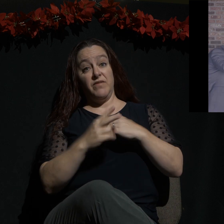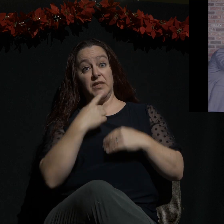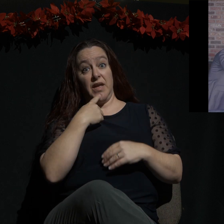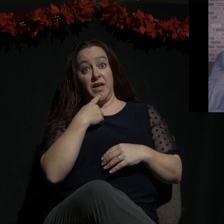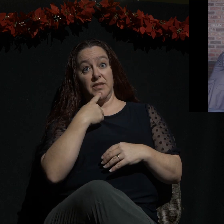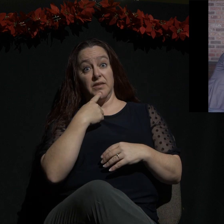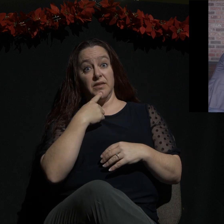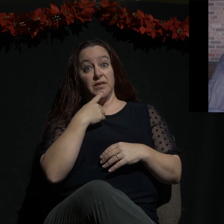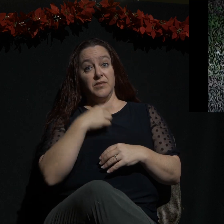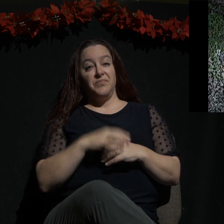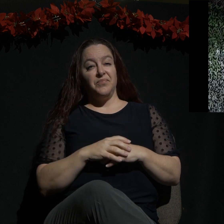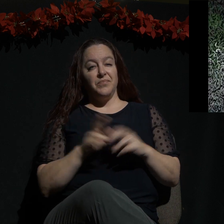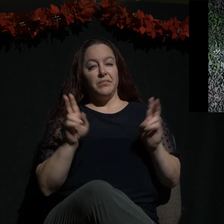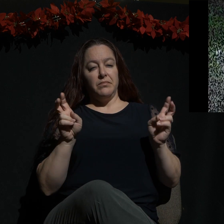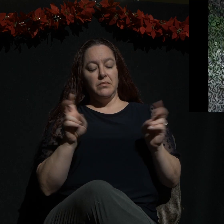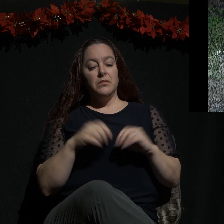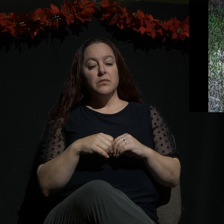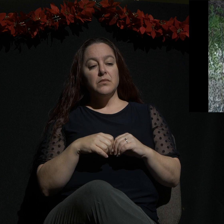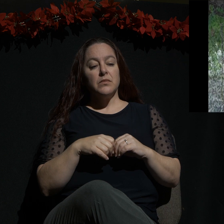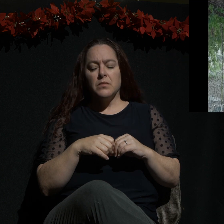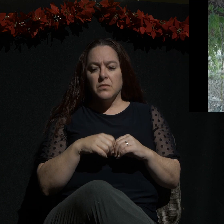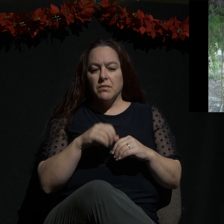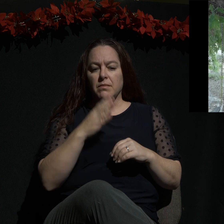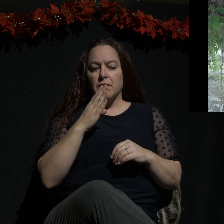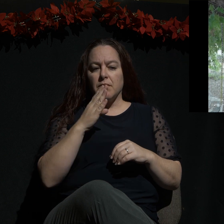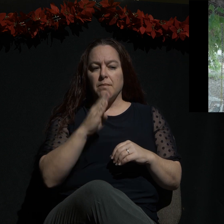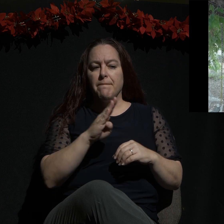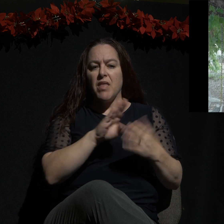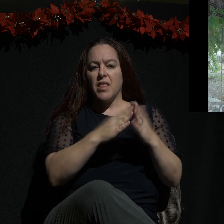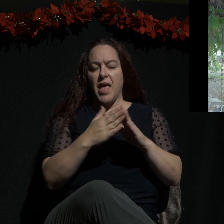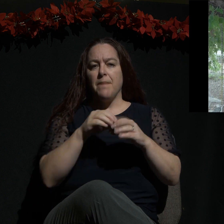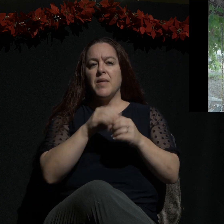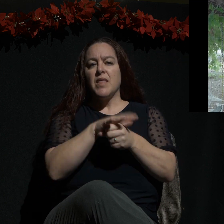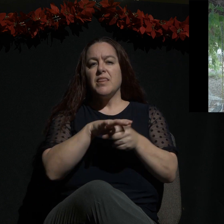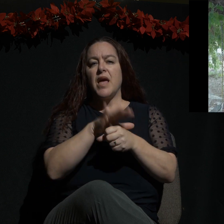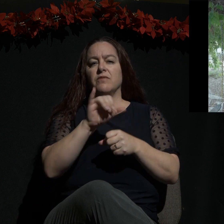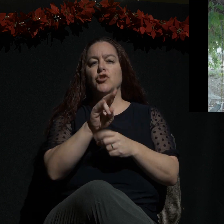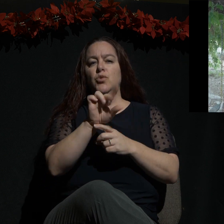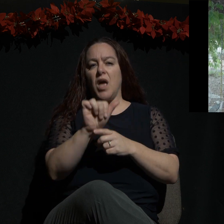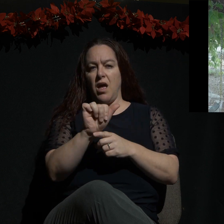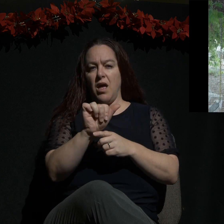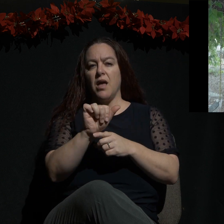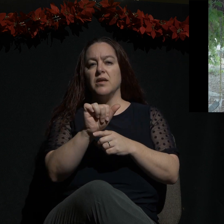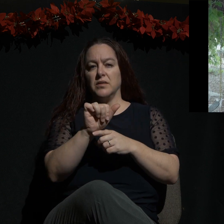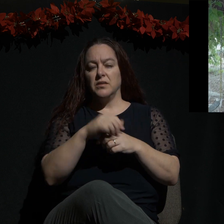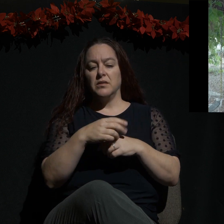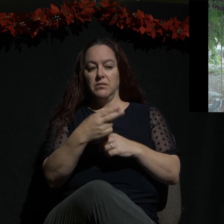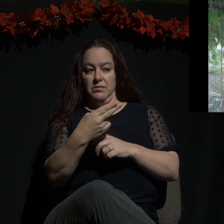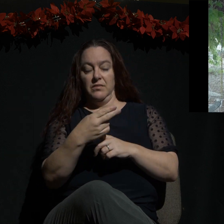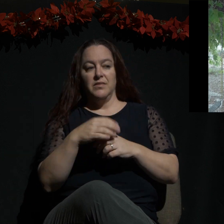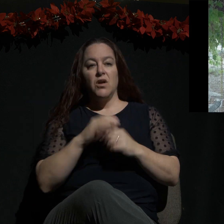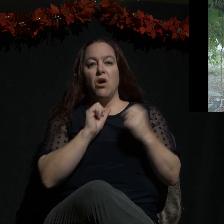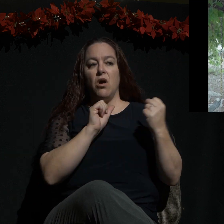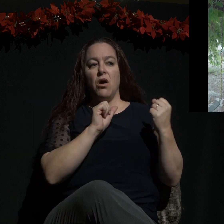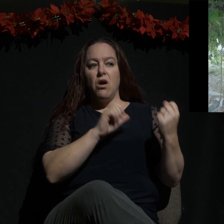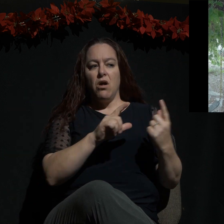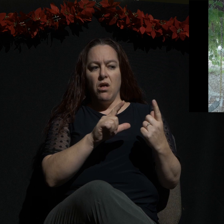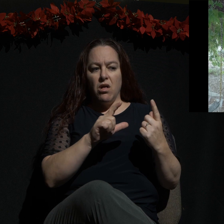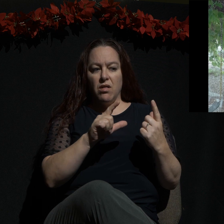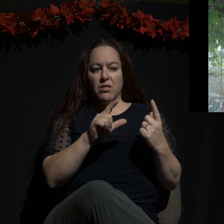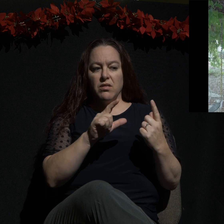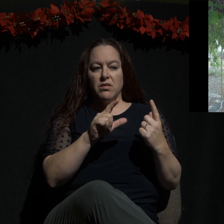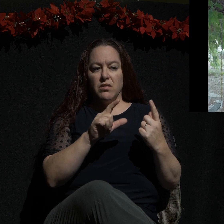said. "But you, Bethlehem, in the land of Judah, are by no